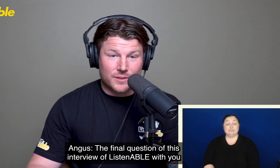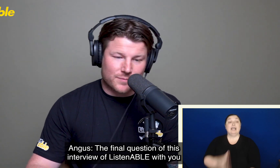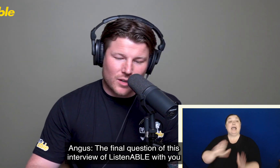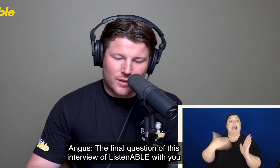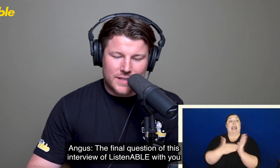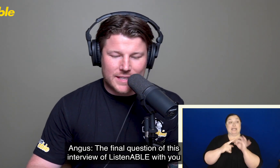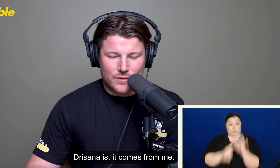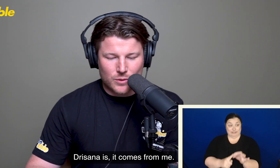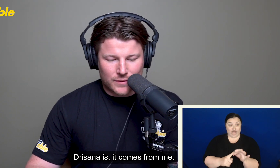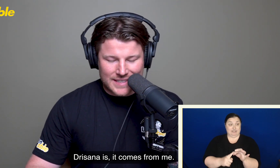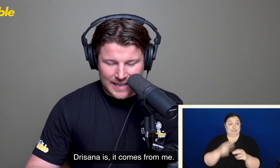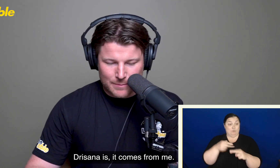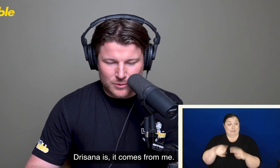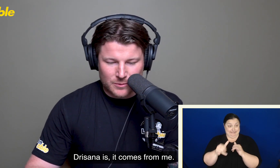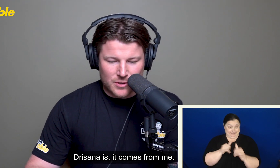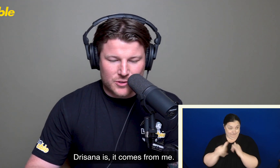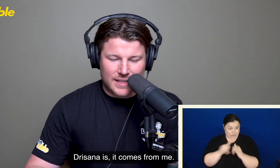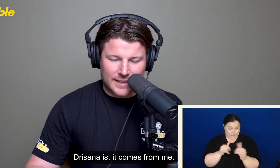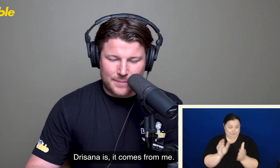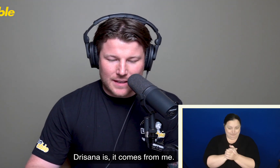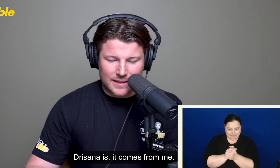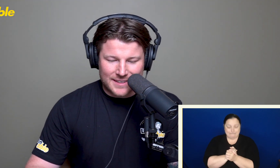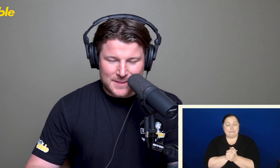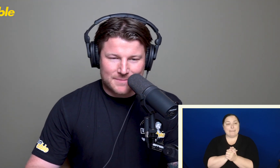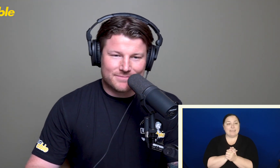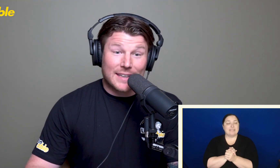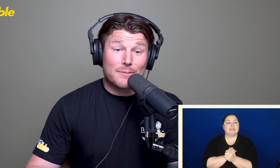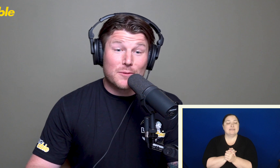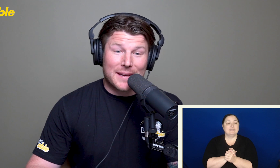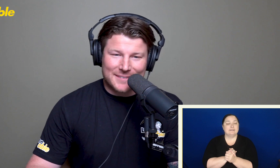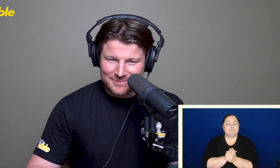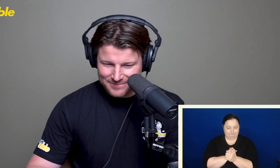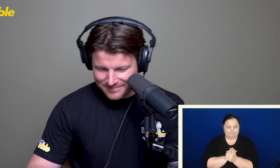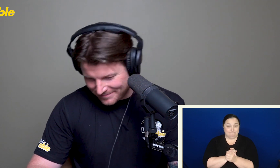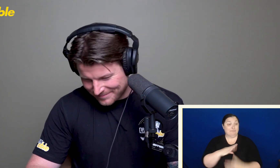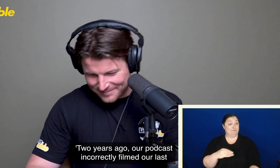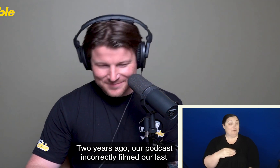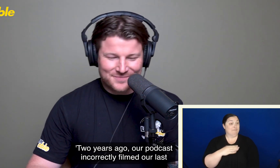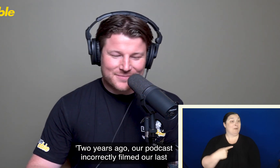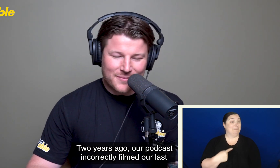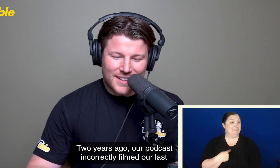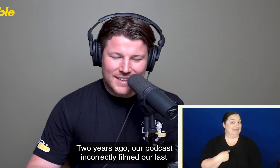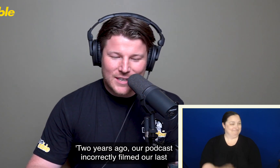final question of this interview of ListenABLE with you, Drisana, it comes from me.